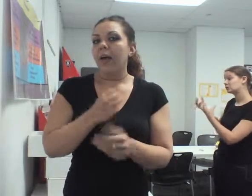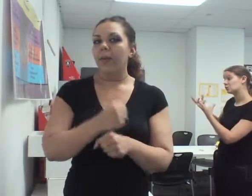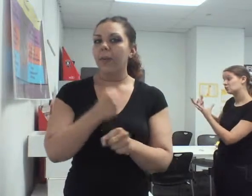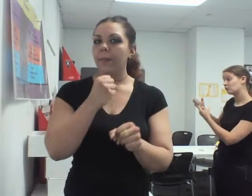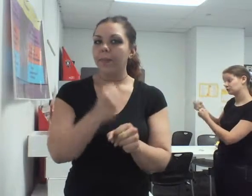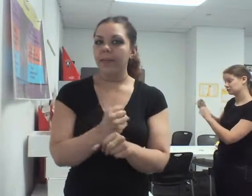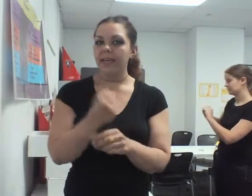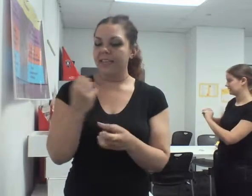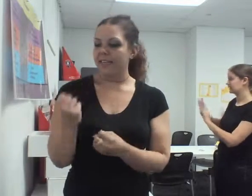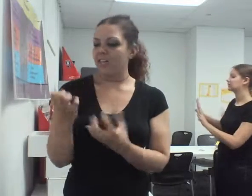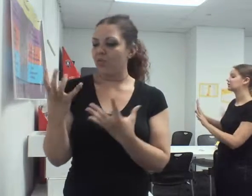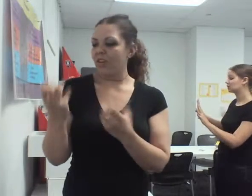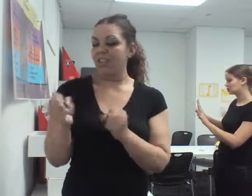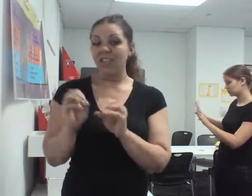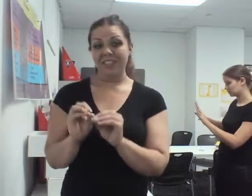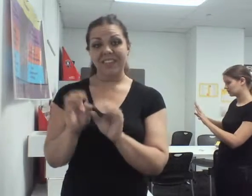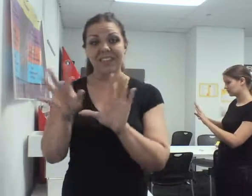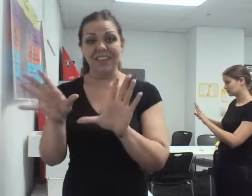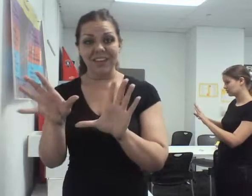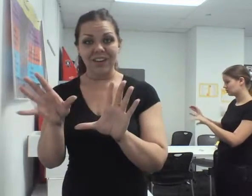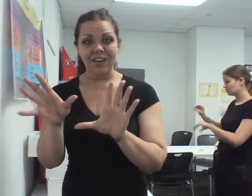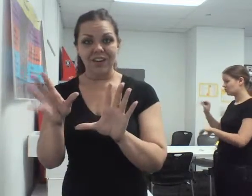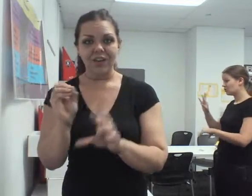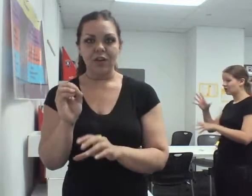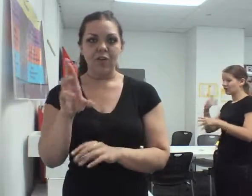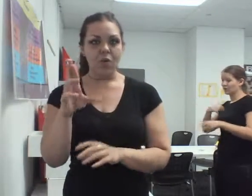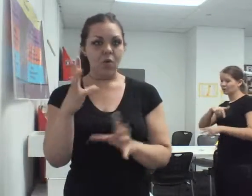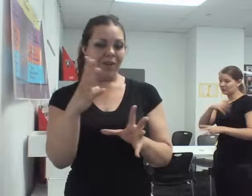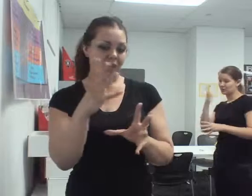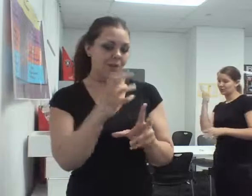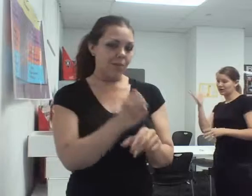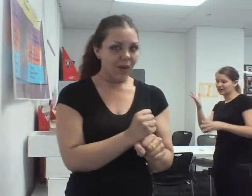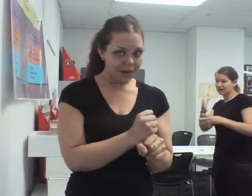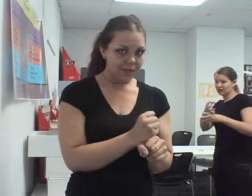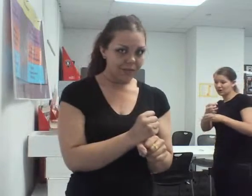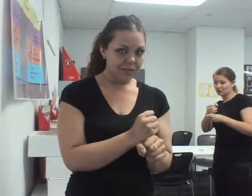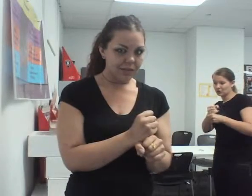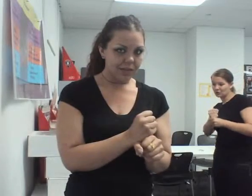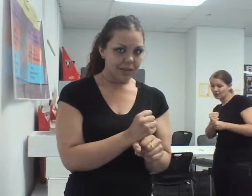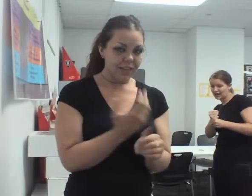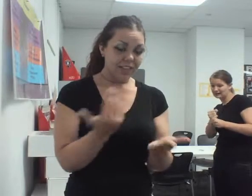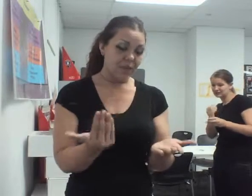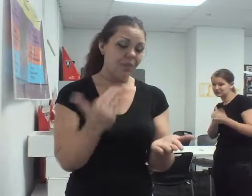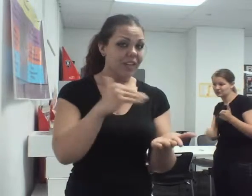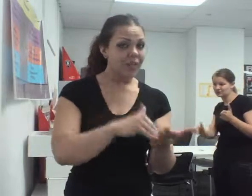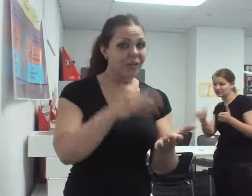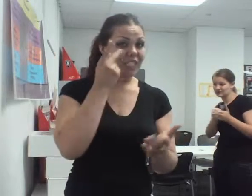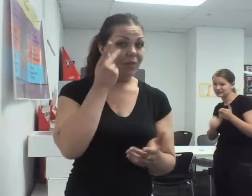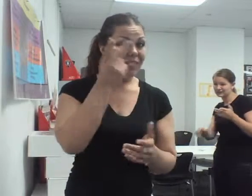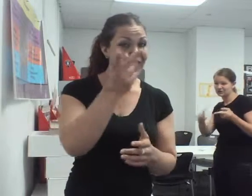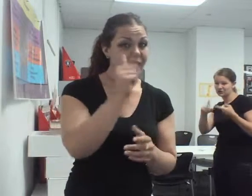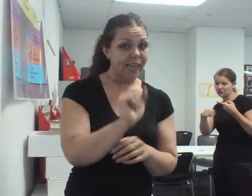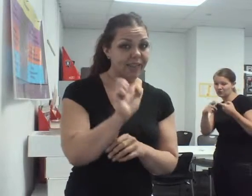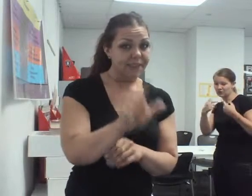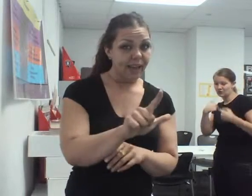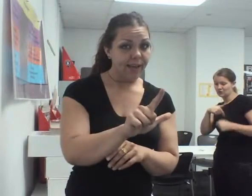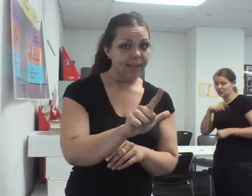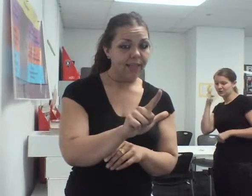clear, or we compress the reiteration that we see in ASL to make it clear